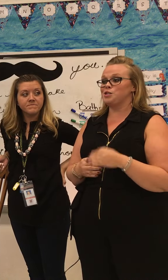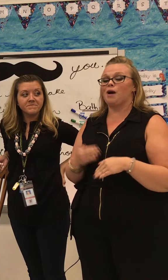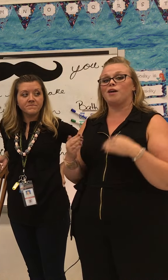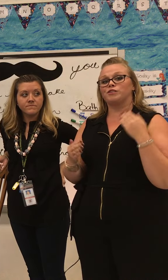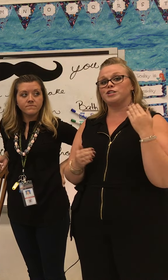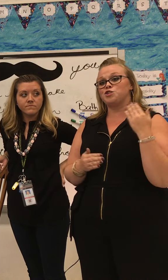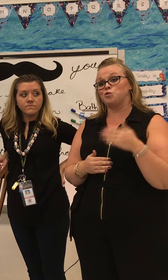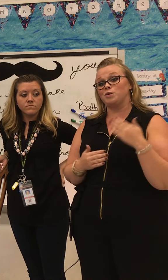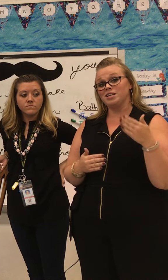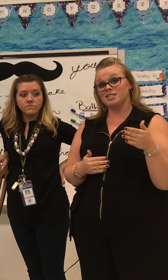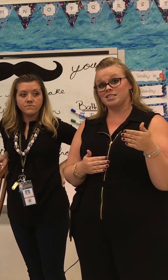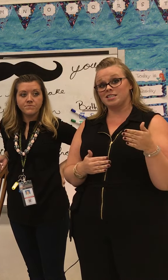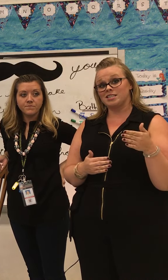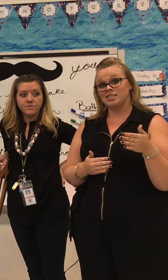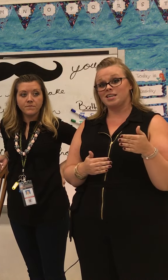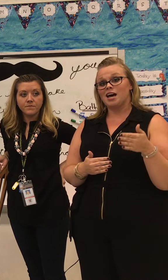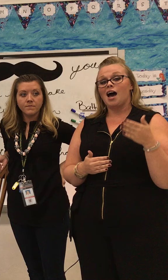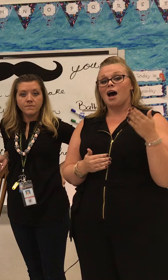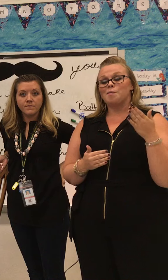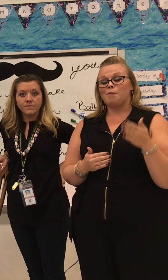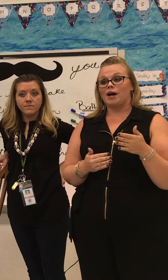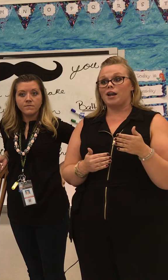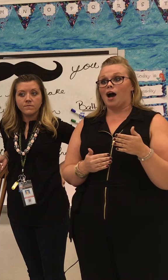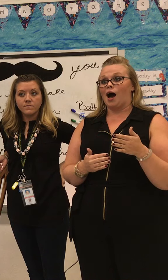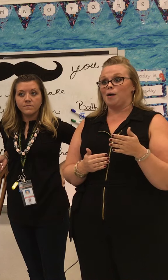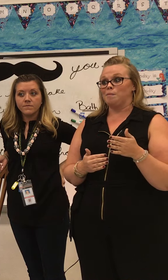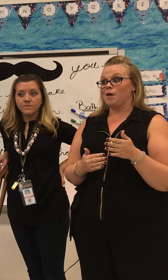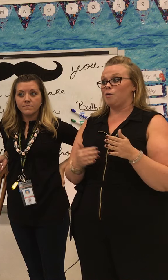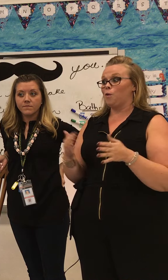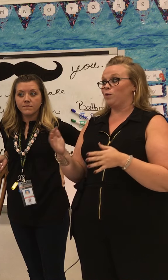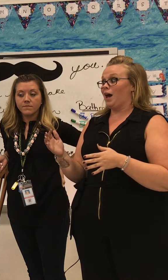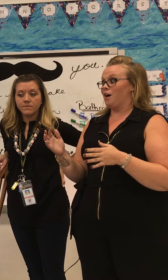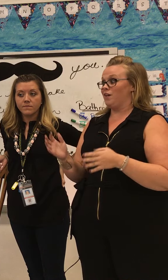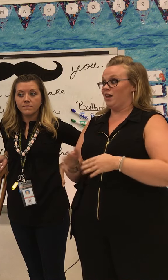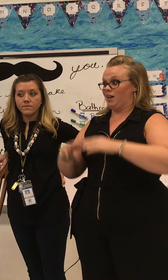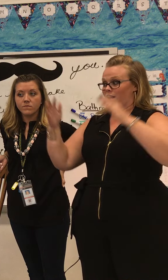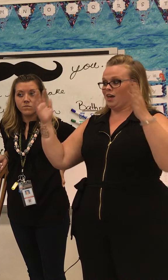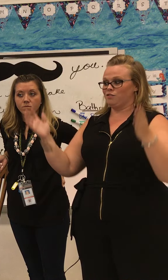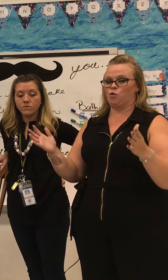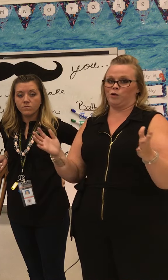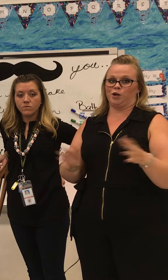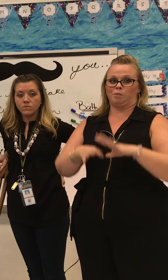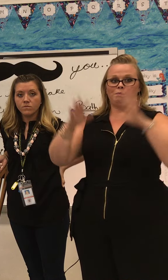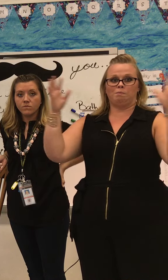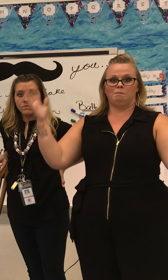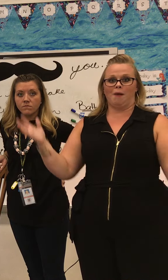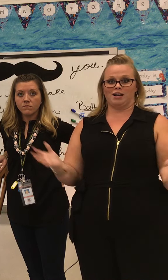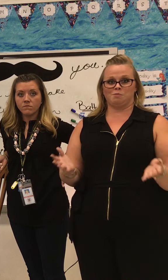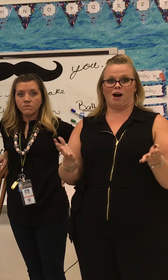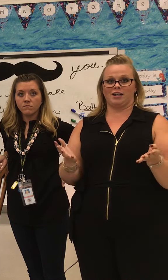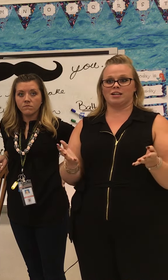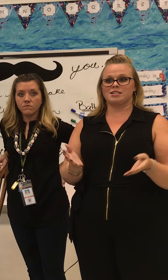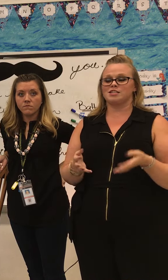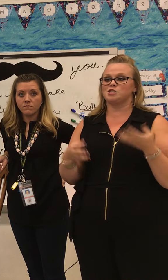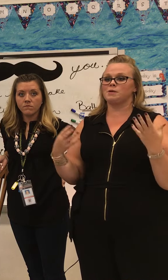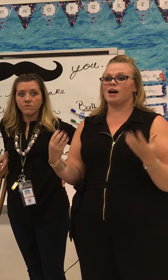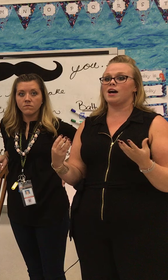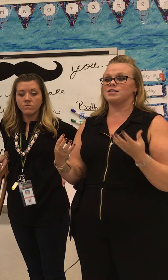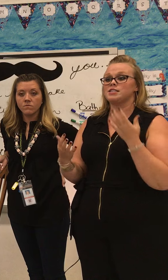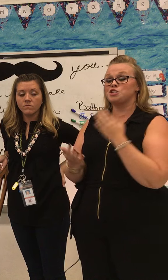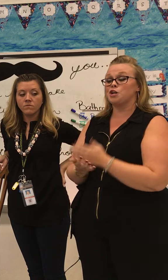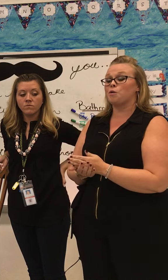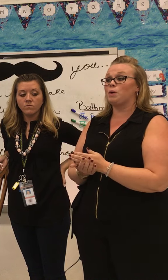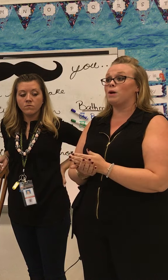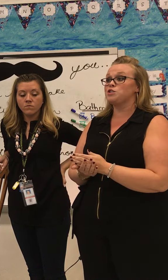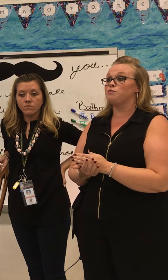have something due every 2 weeks, but it won't have a end-of-quarter mass product. This is